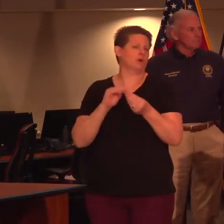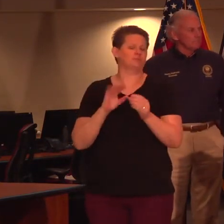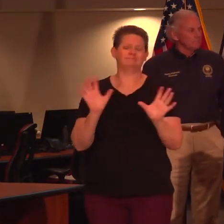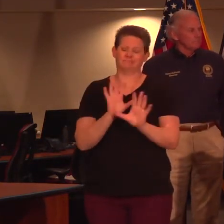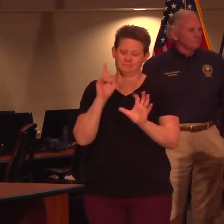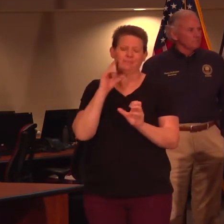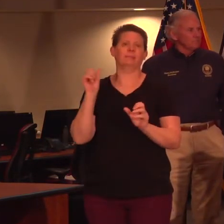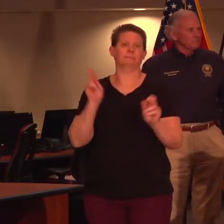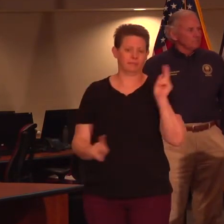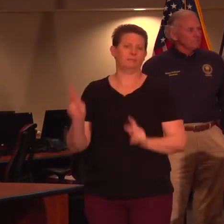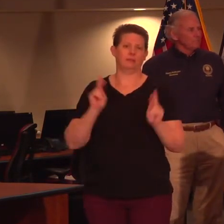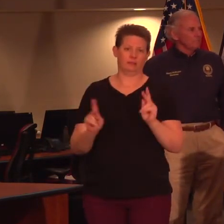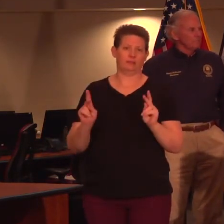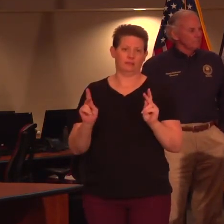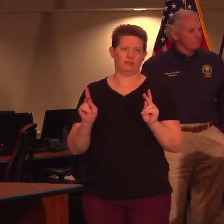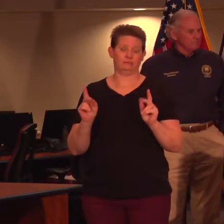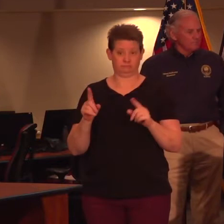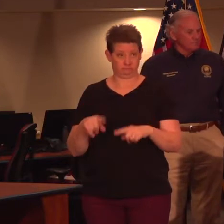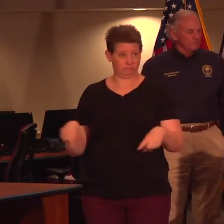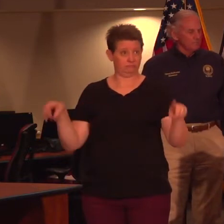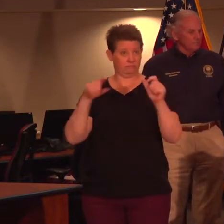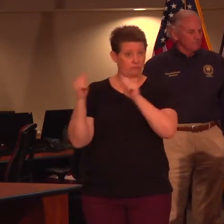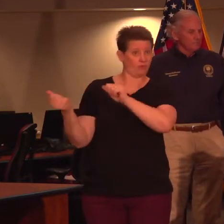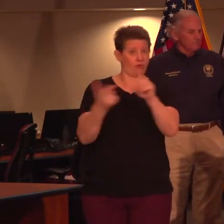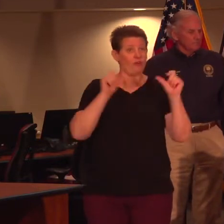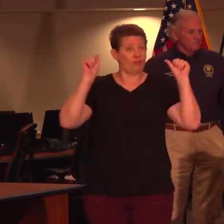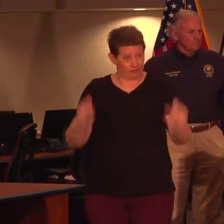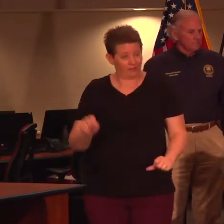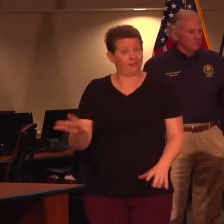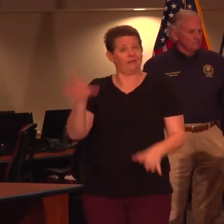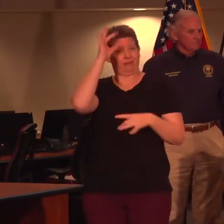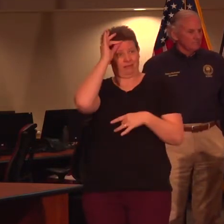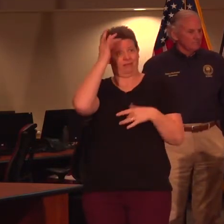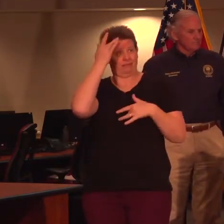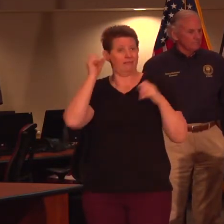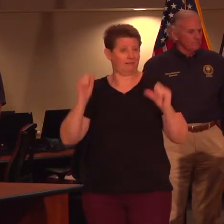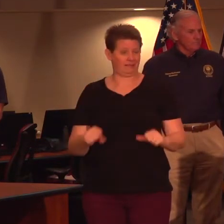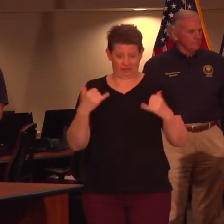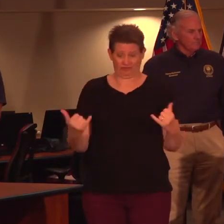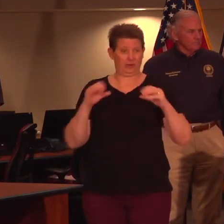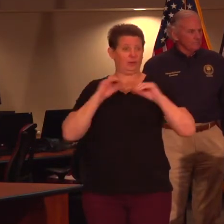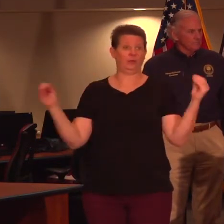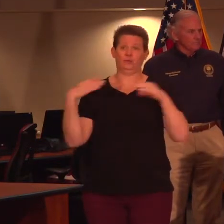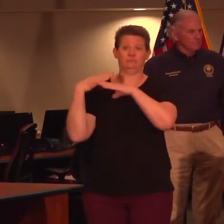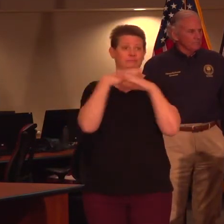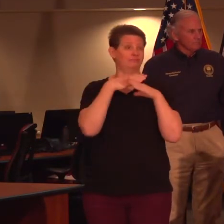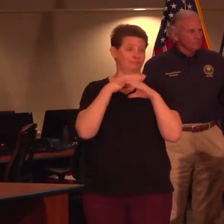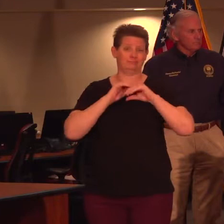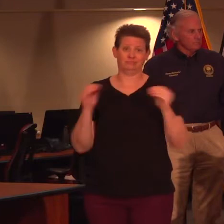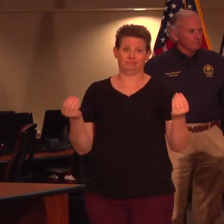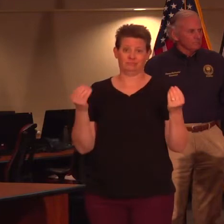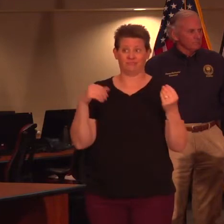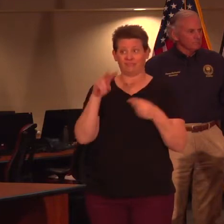people. None of us is immune to this disease, and there currently is no vaccine. The virus is widespread